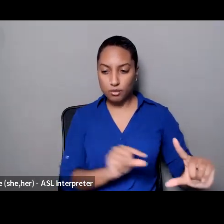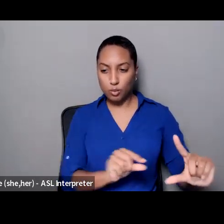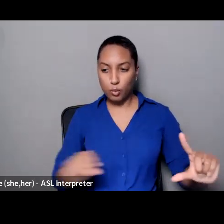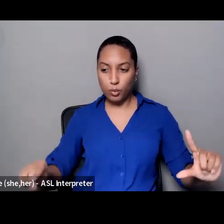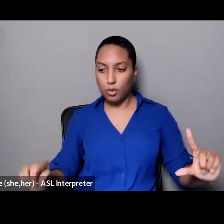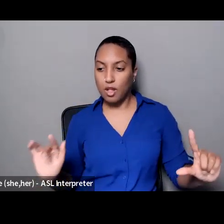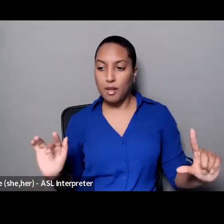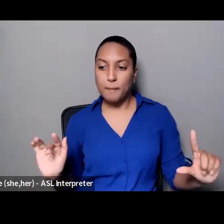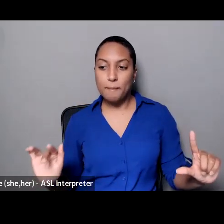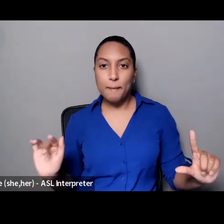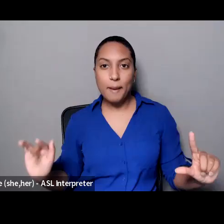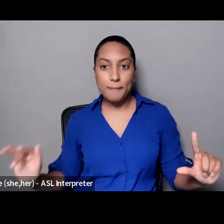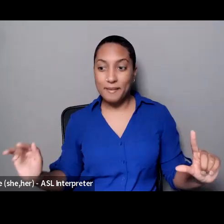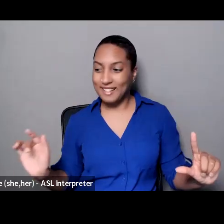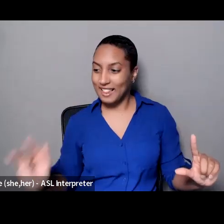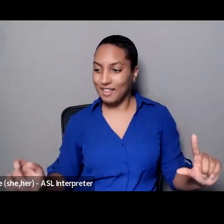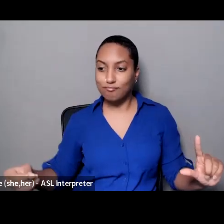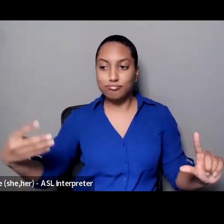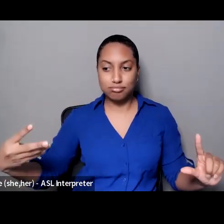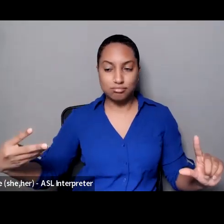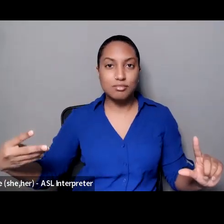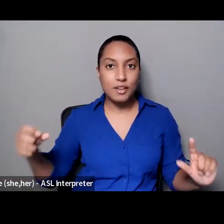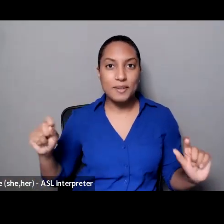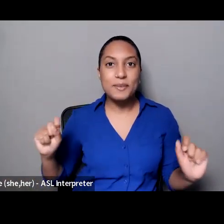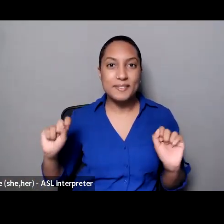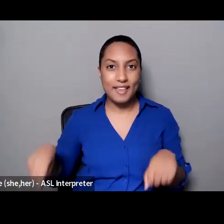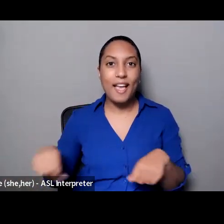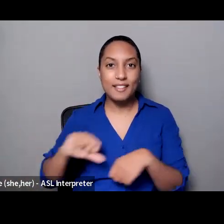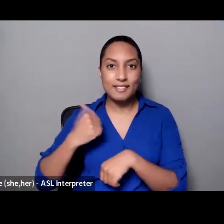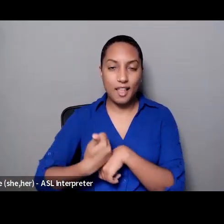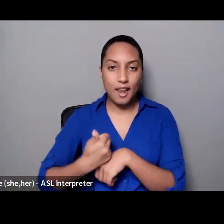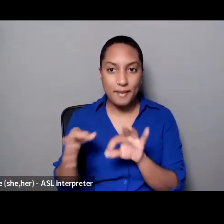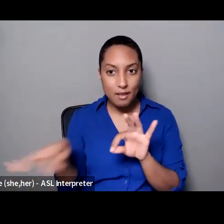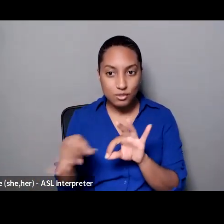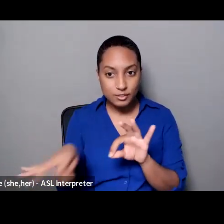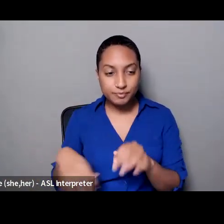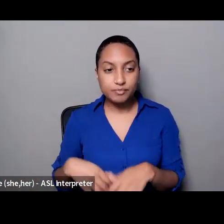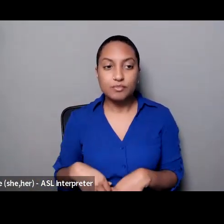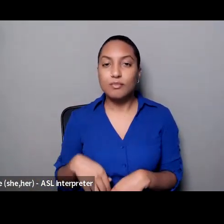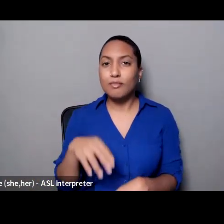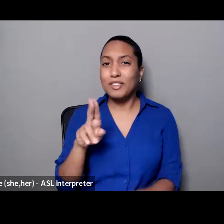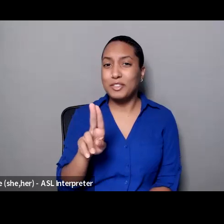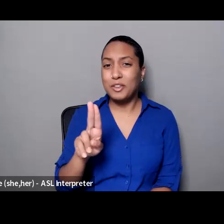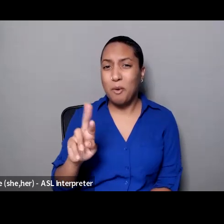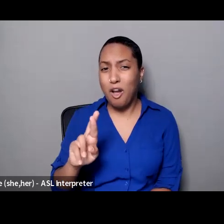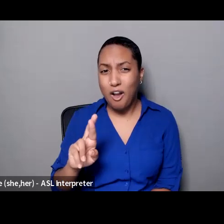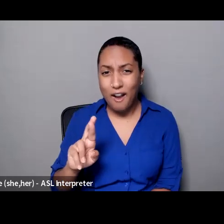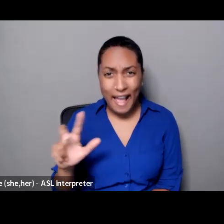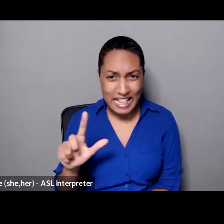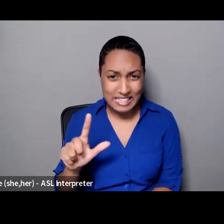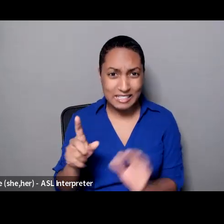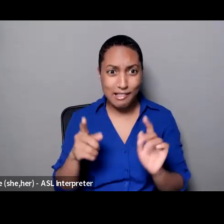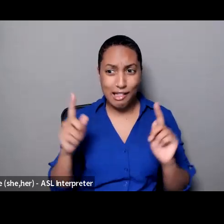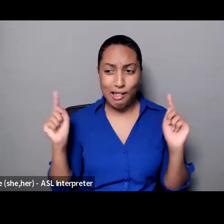order to find this option. They're also running at AI Media, and the URL is a little too long to read, but